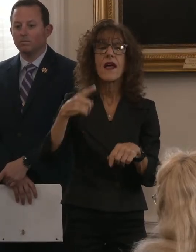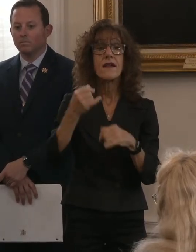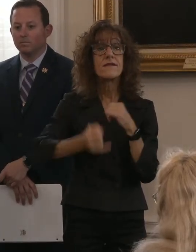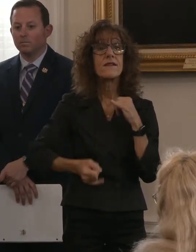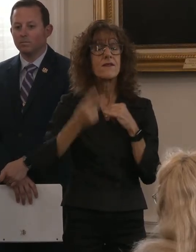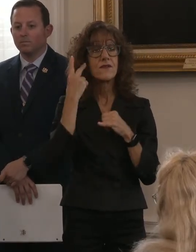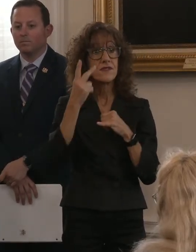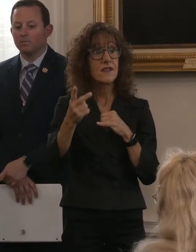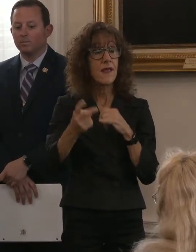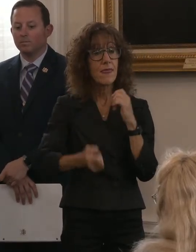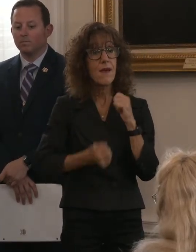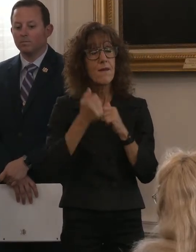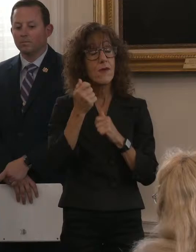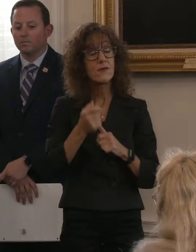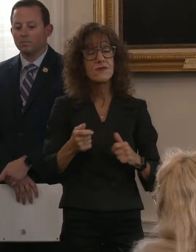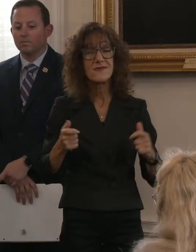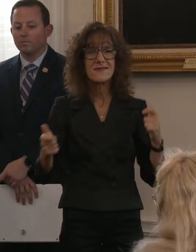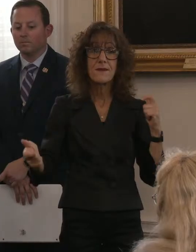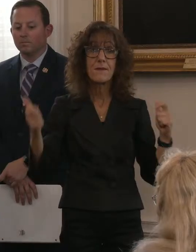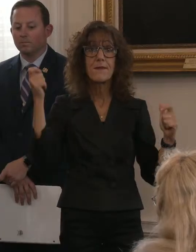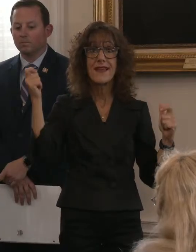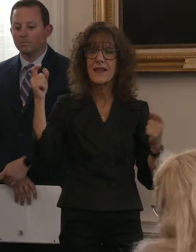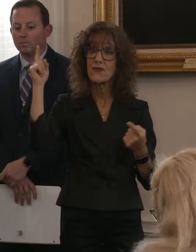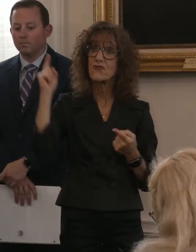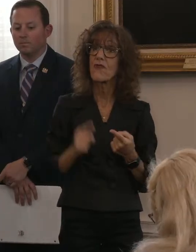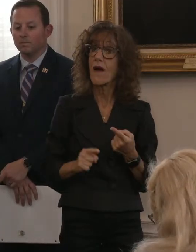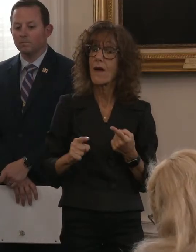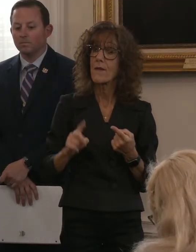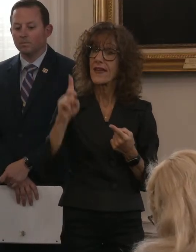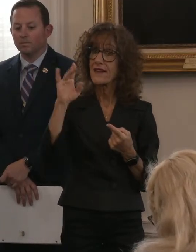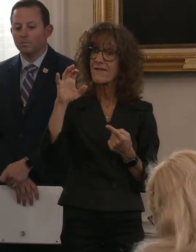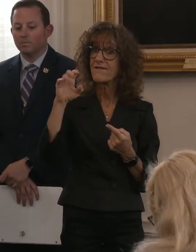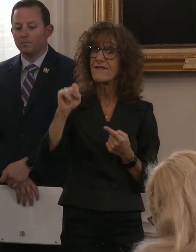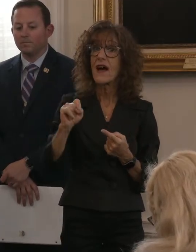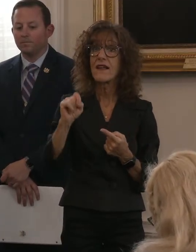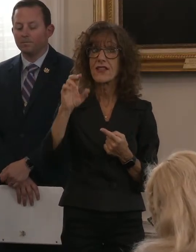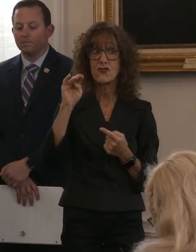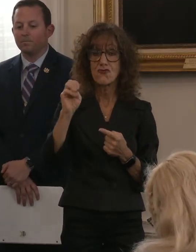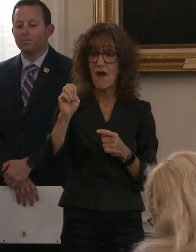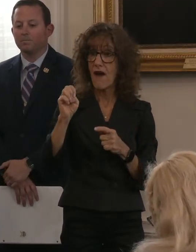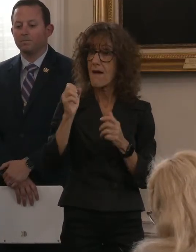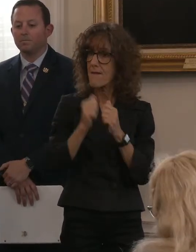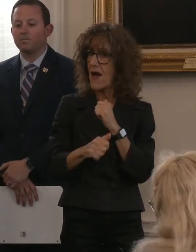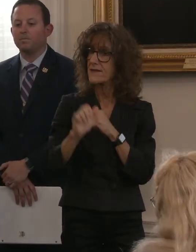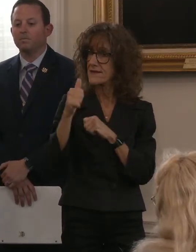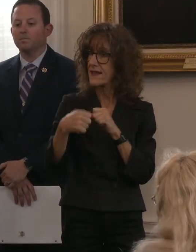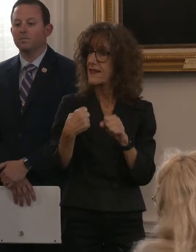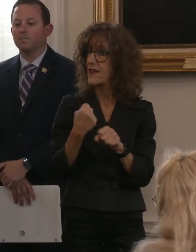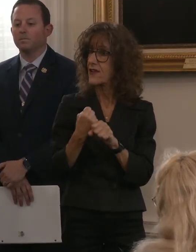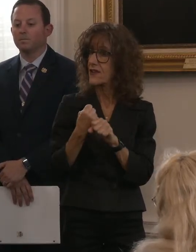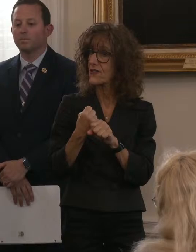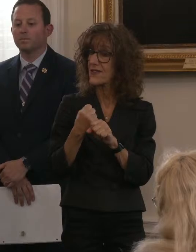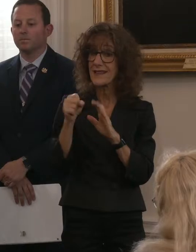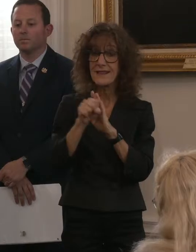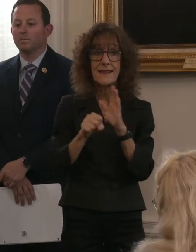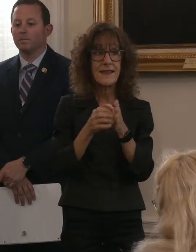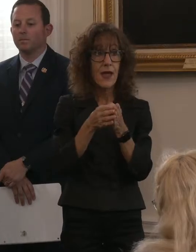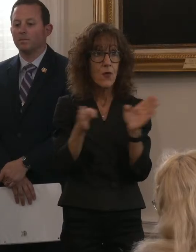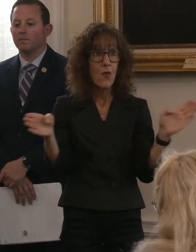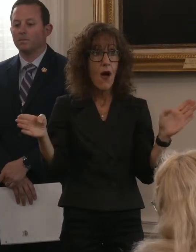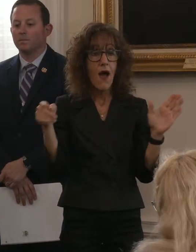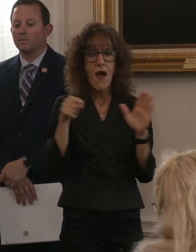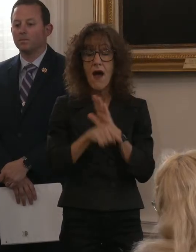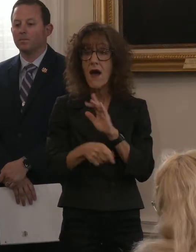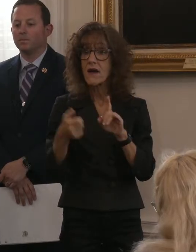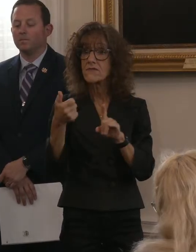most significant drop in violent crime in more than a decade. With the statewide homicide